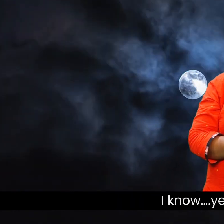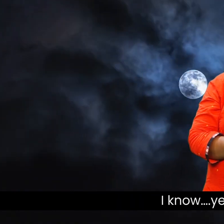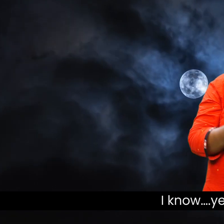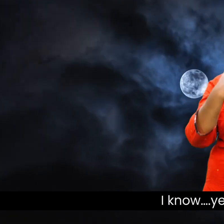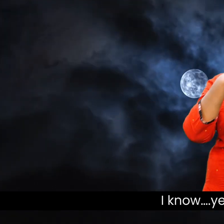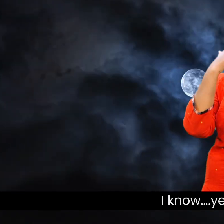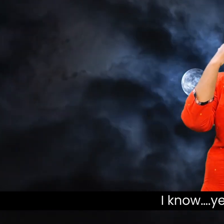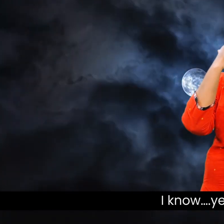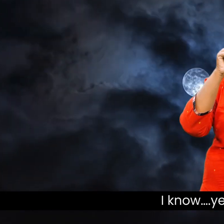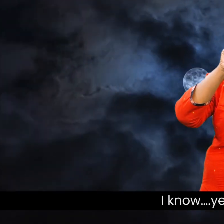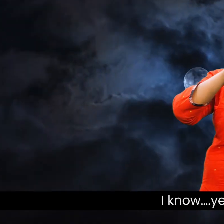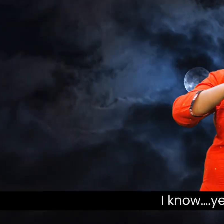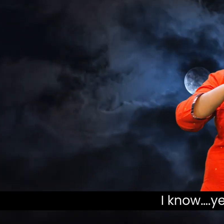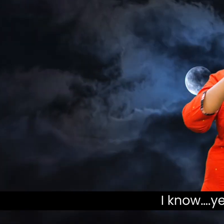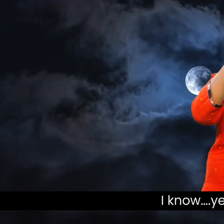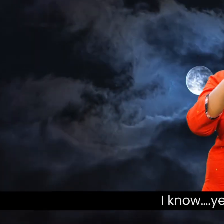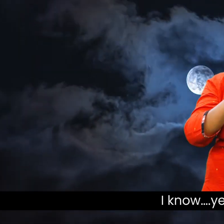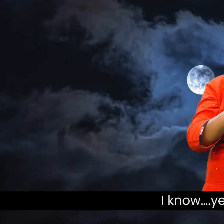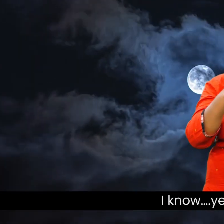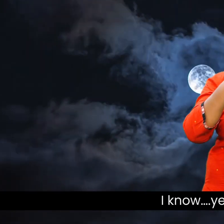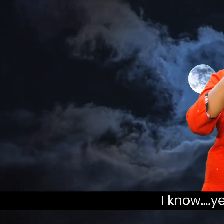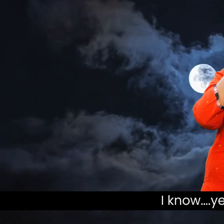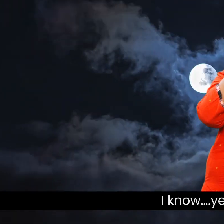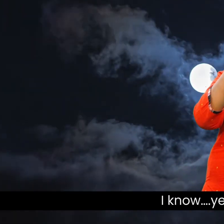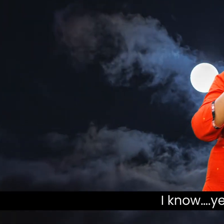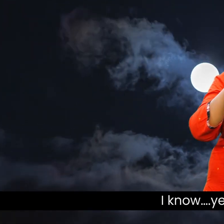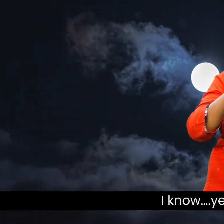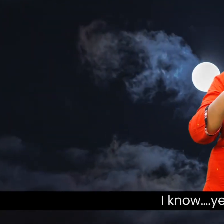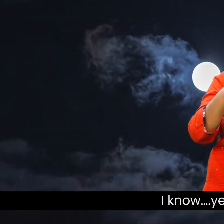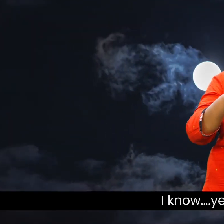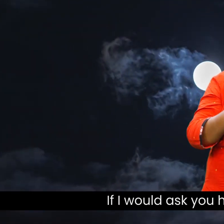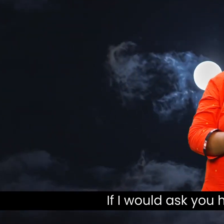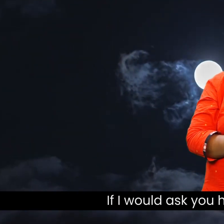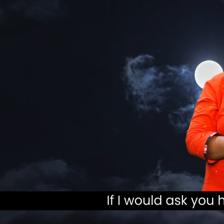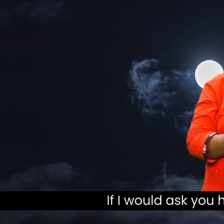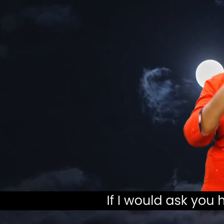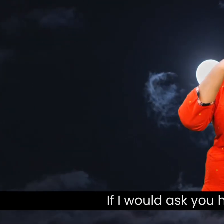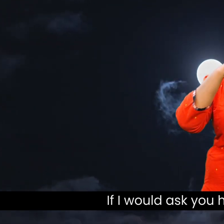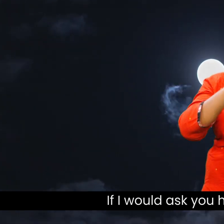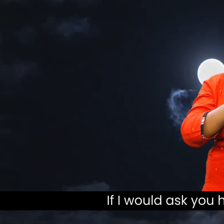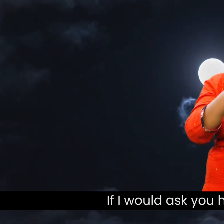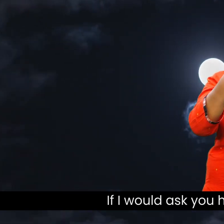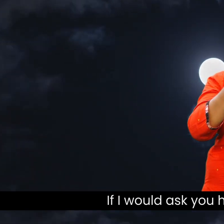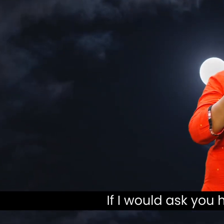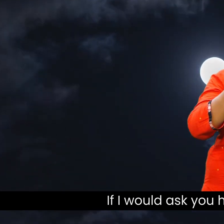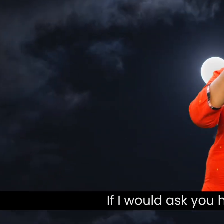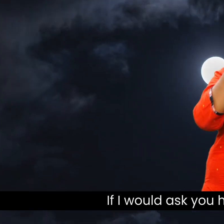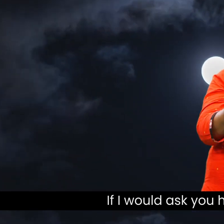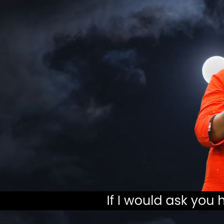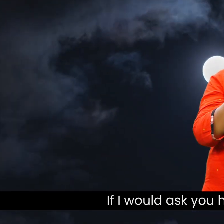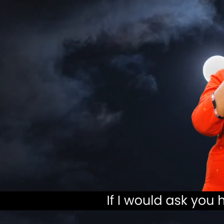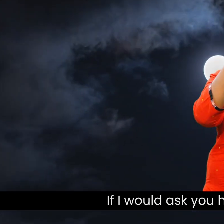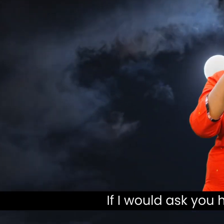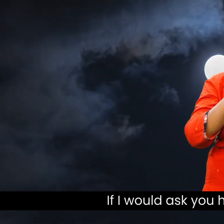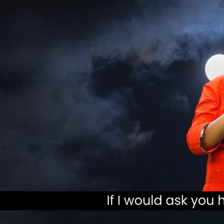I know, yes, you have observed it. If I would ask you, have you